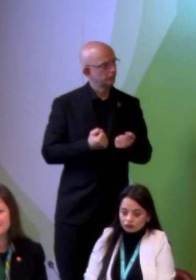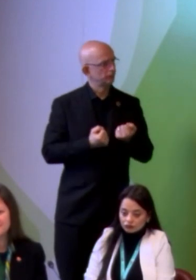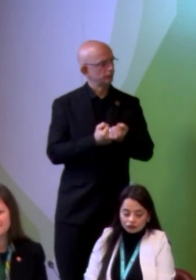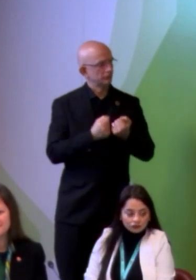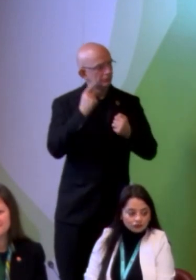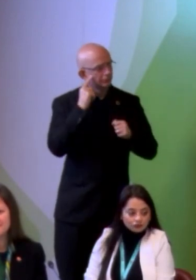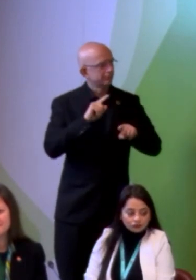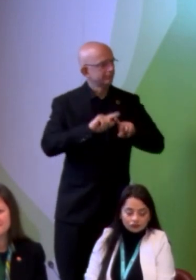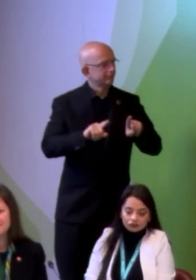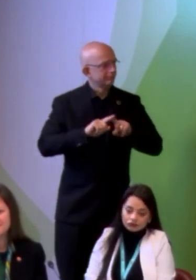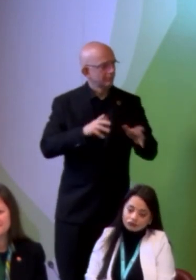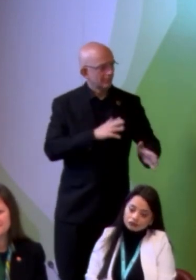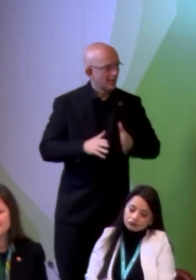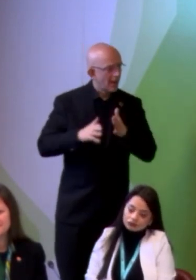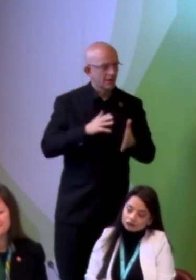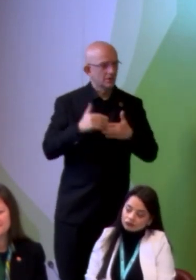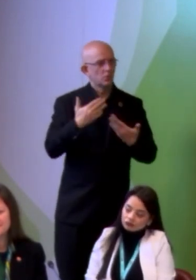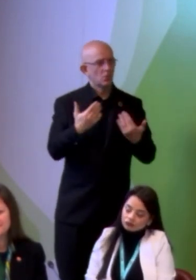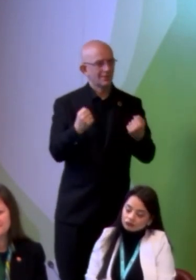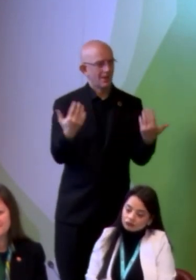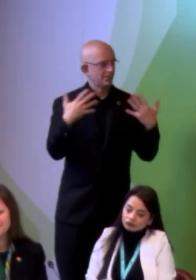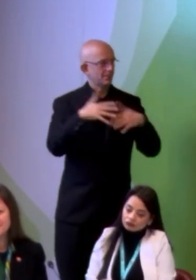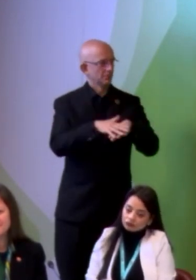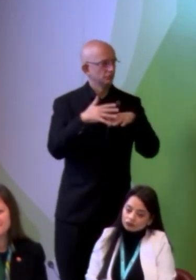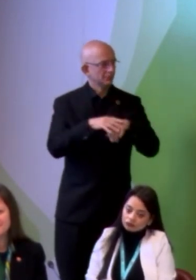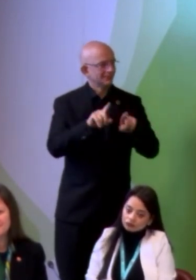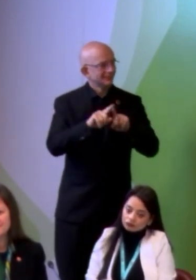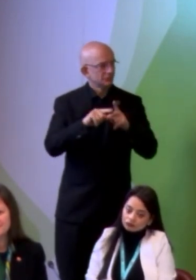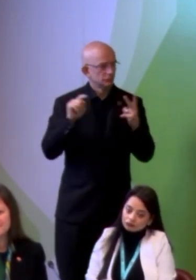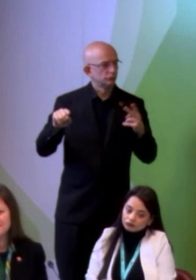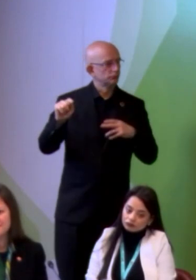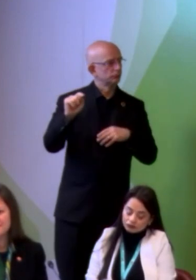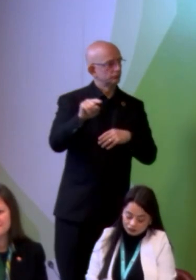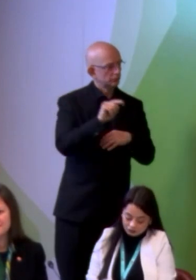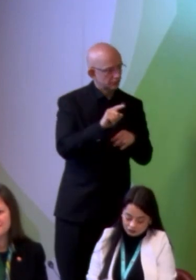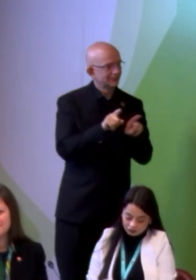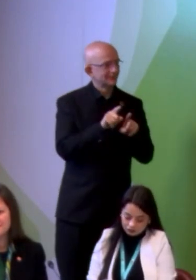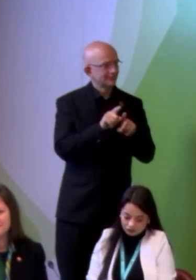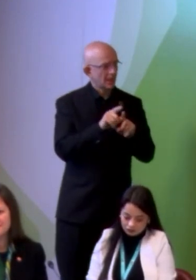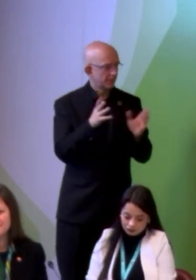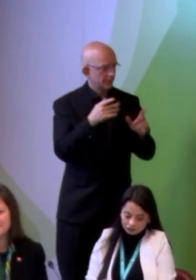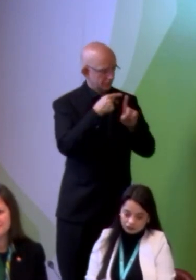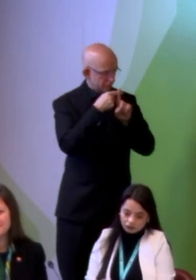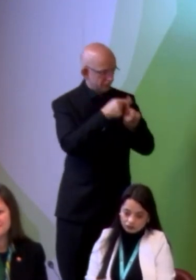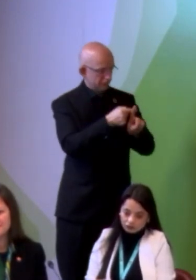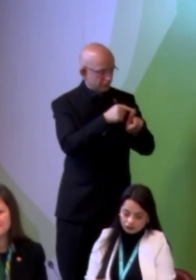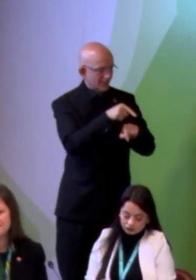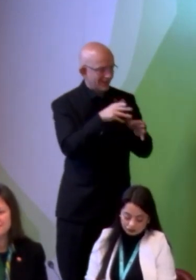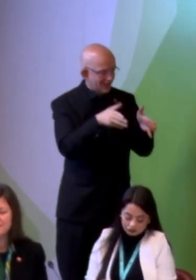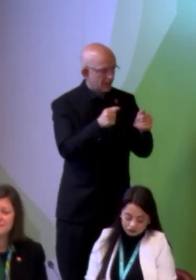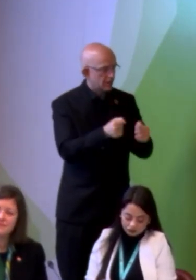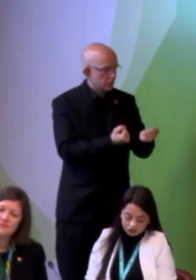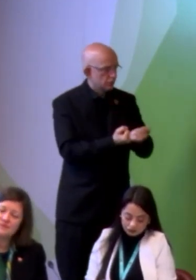mainstream disabilities and also support targeted interventions to ensure the fair